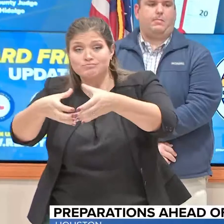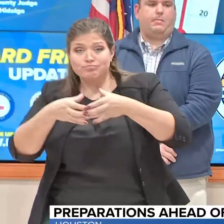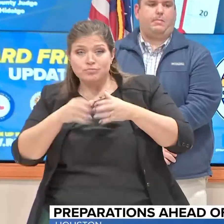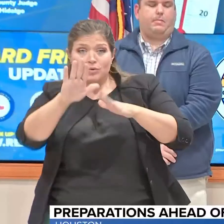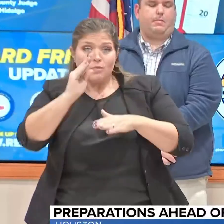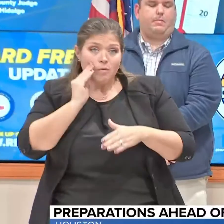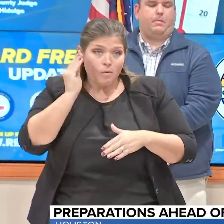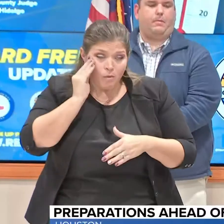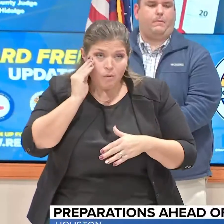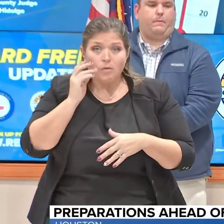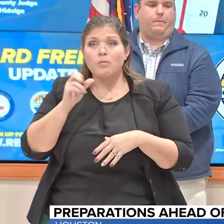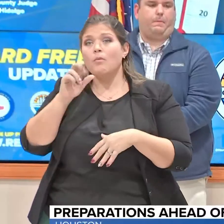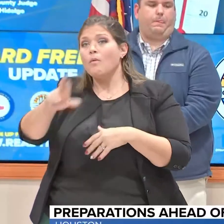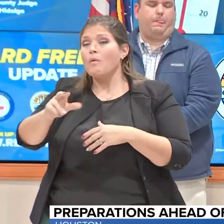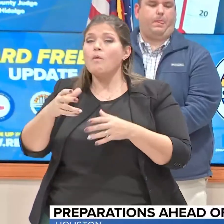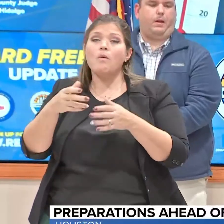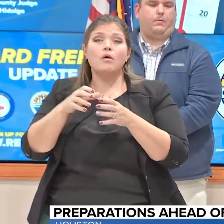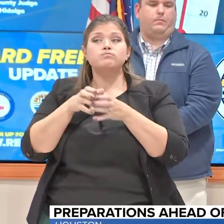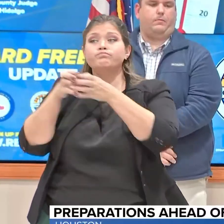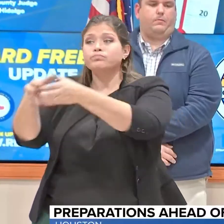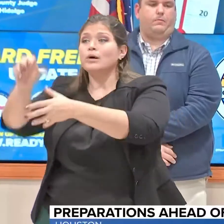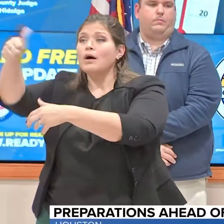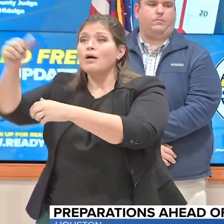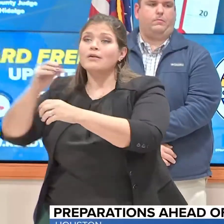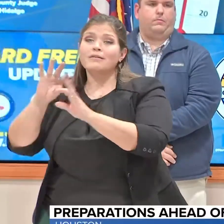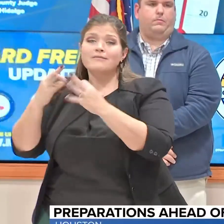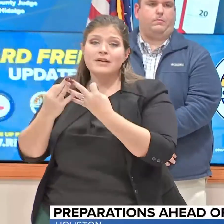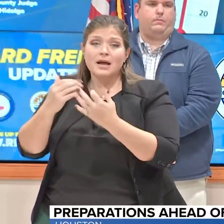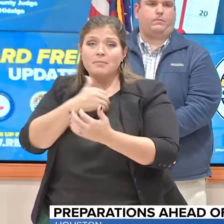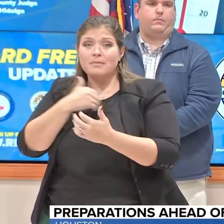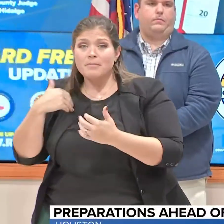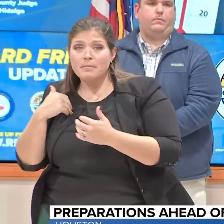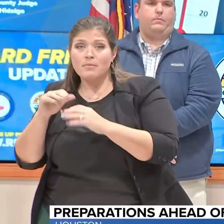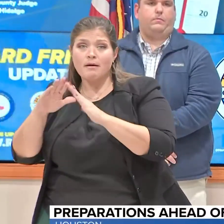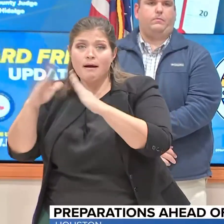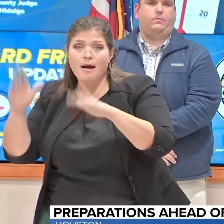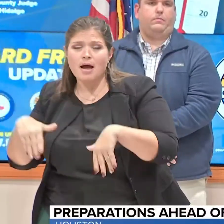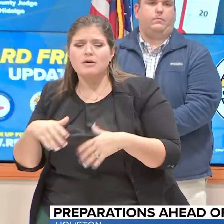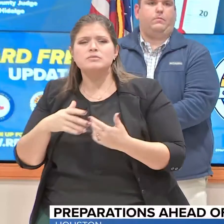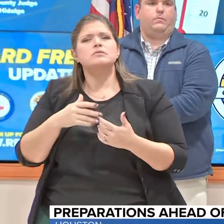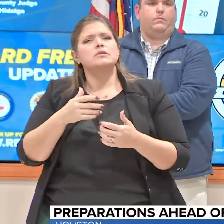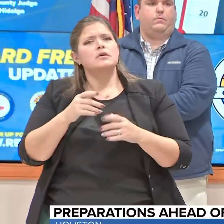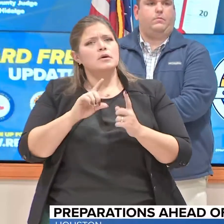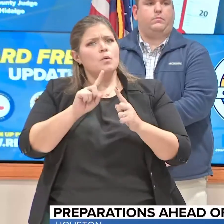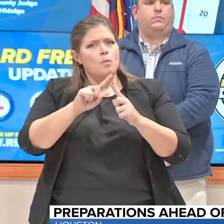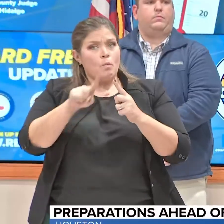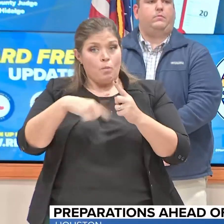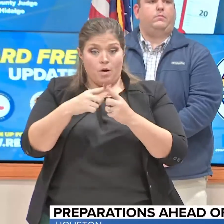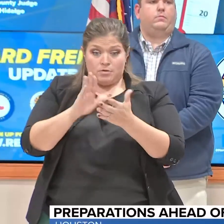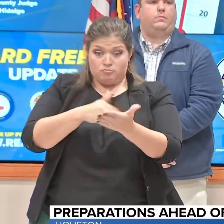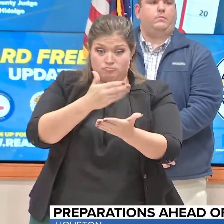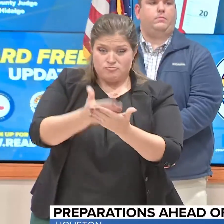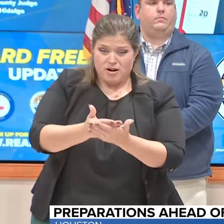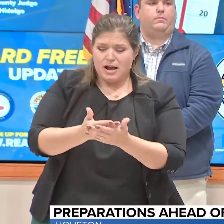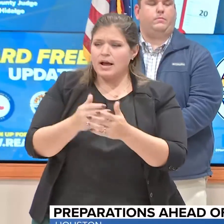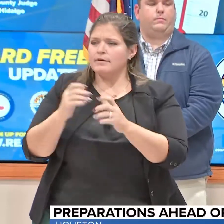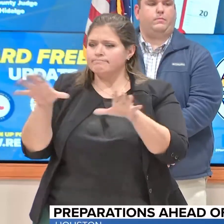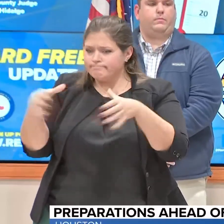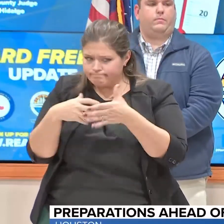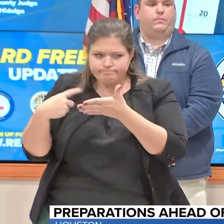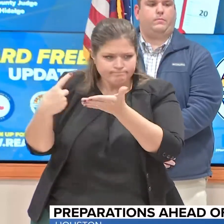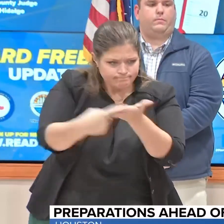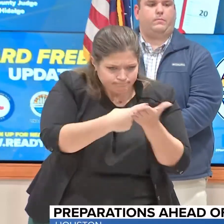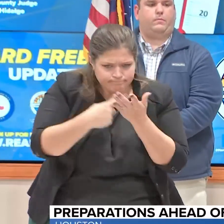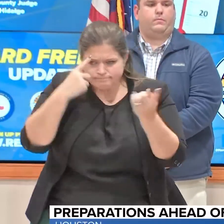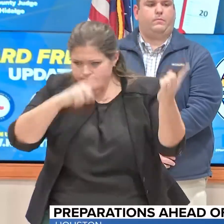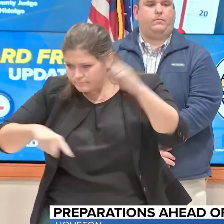talk about an escape plan. Hey, I know I'm staying in a guest room. How do I get out of the house if an emergency occurs? If there is a